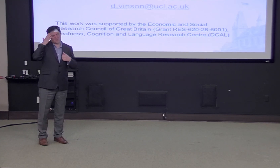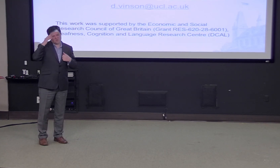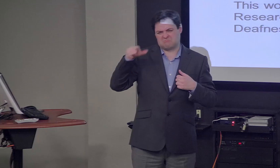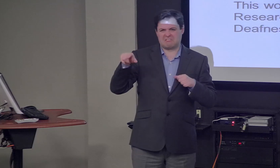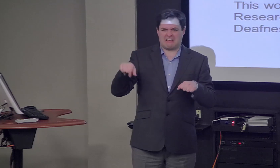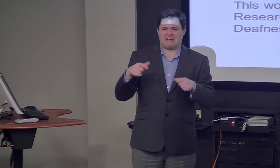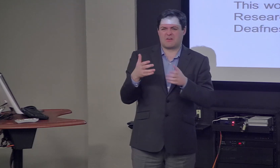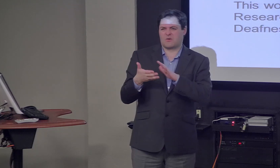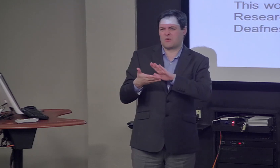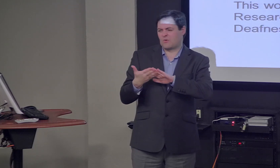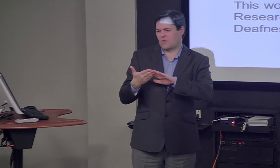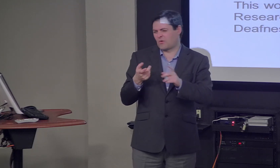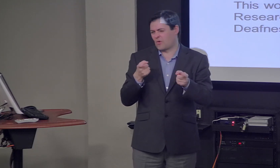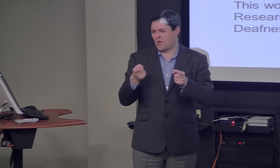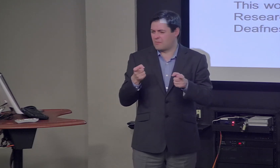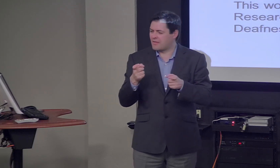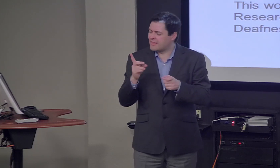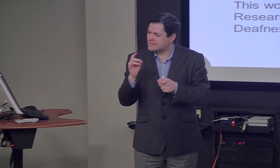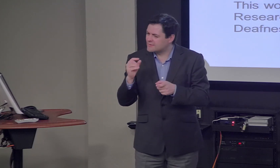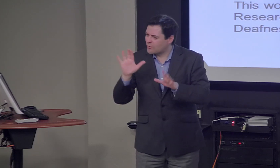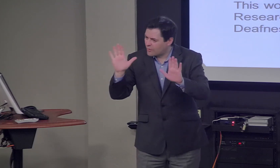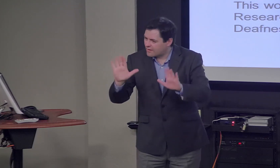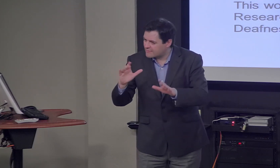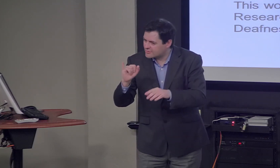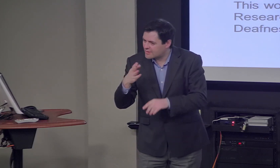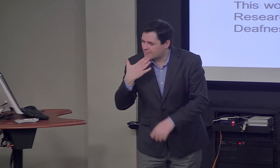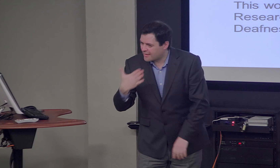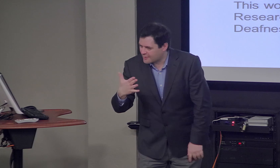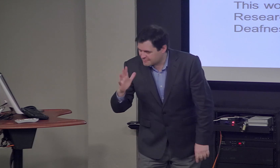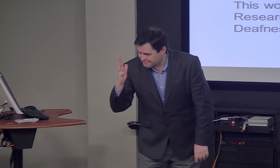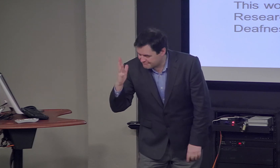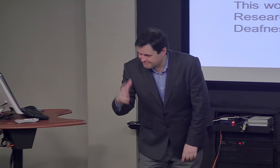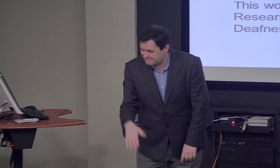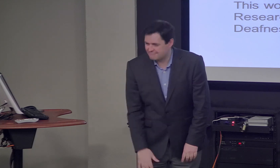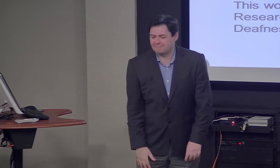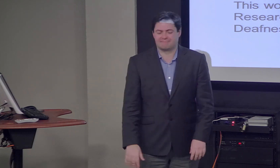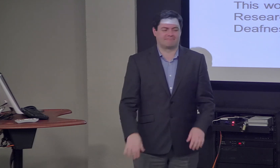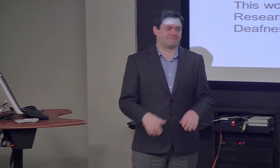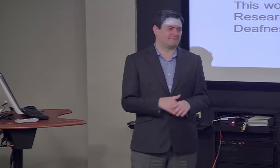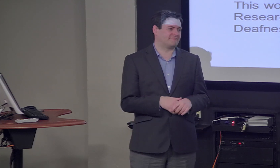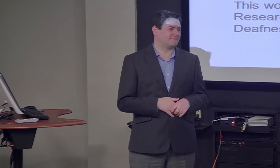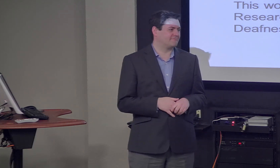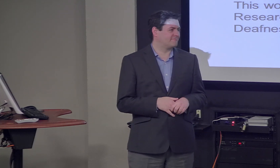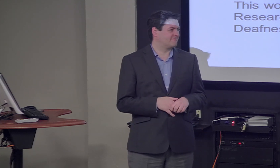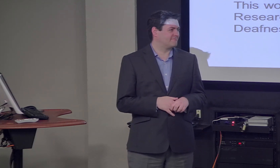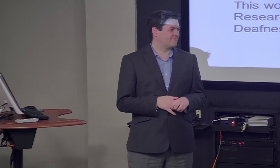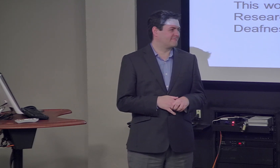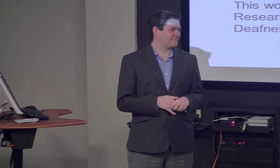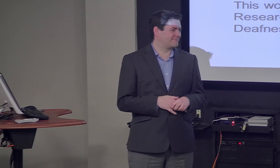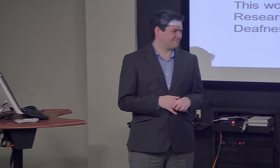So I know I'm good. I gave them the materials a little bit late, so they did a wonderful job despite getting the materials a bit late. So thanks to both of them.